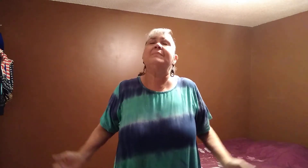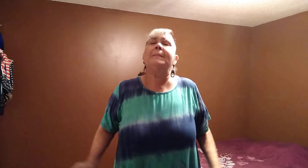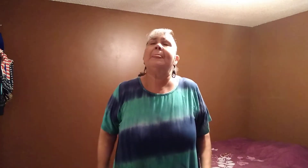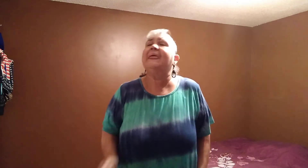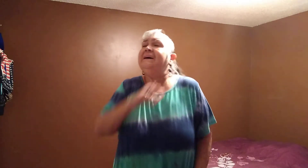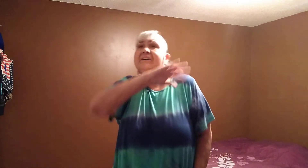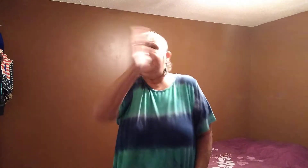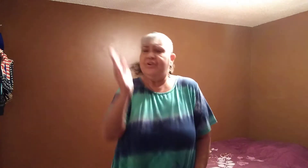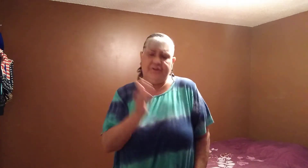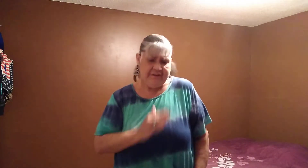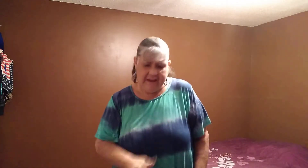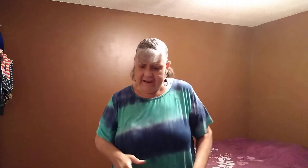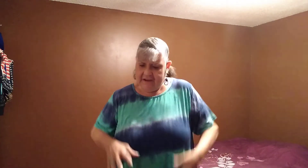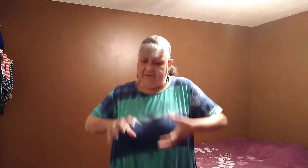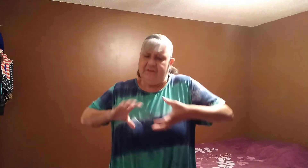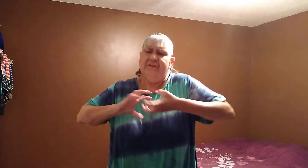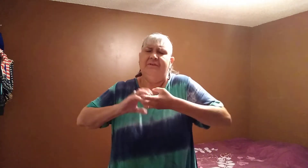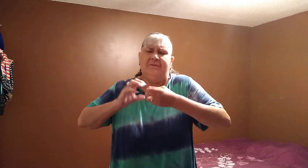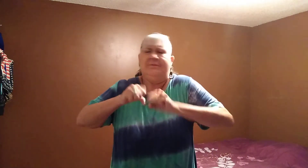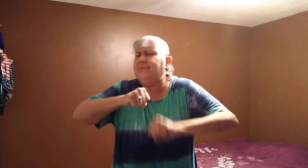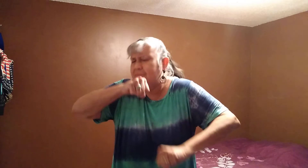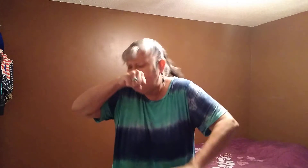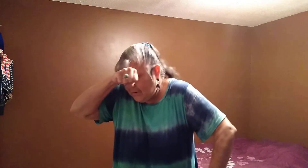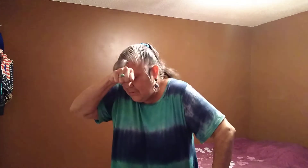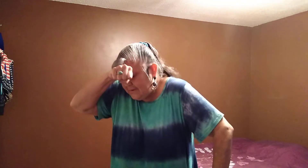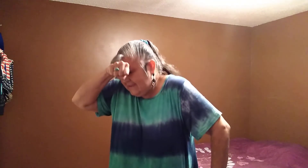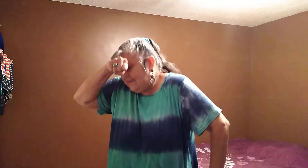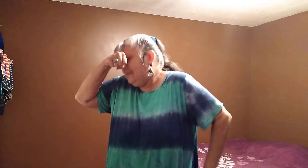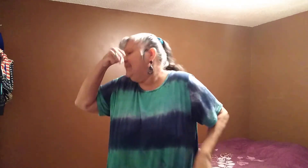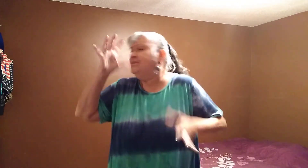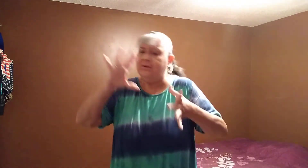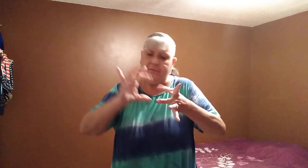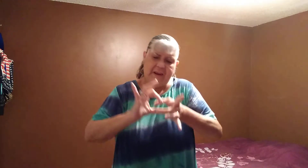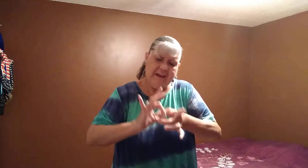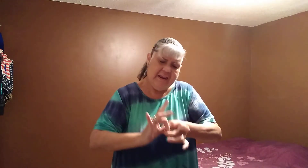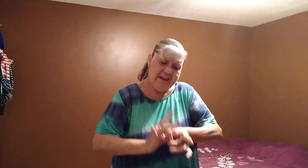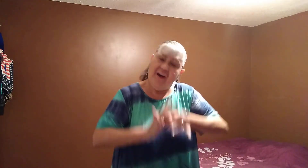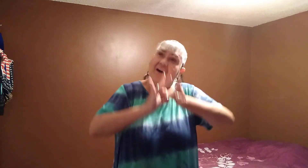You're never too broken to belong.